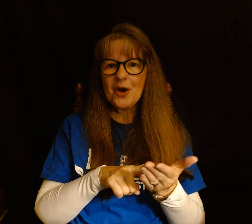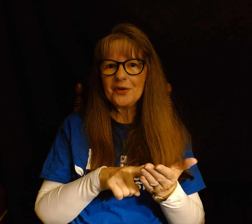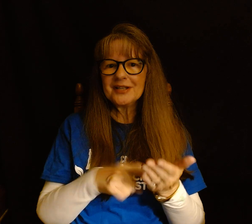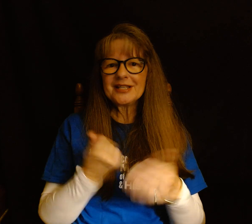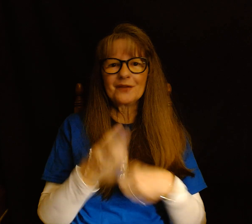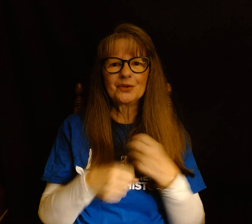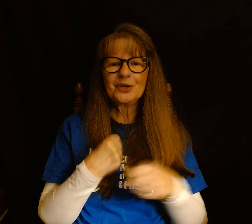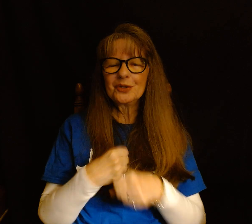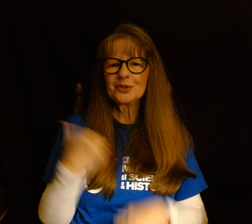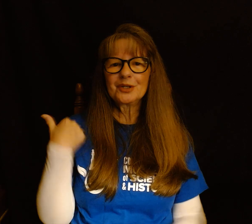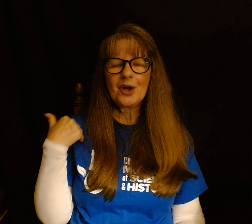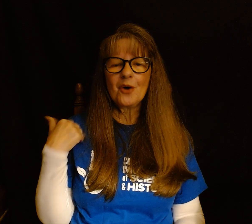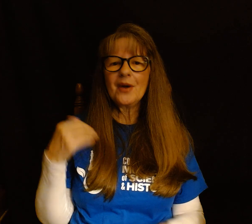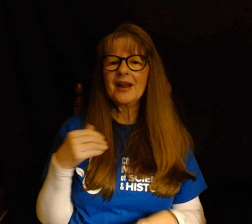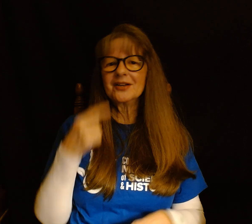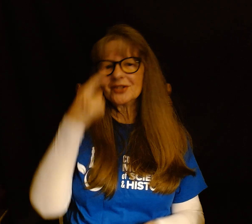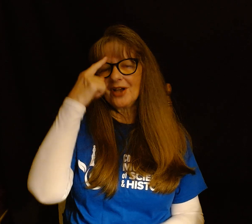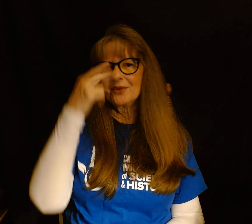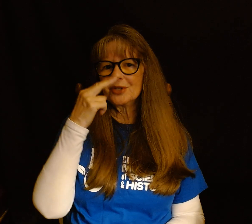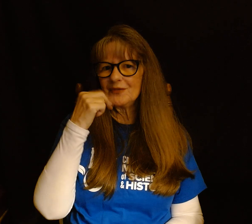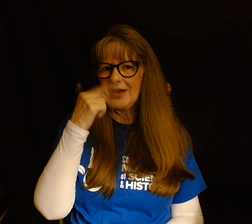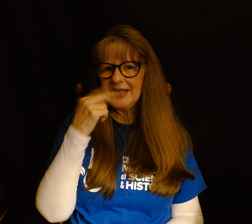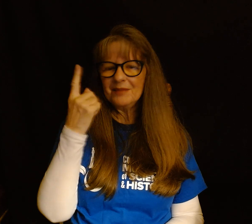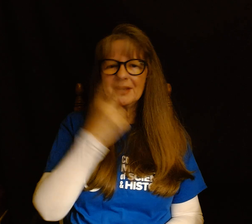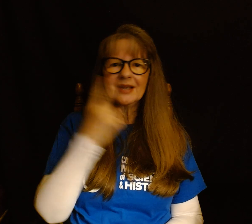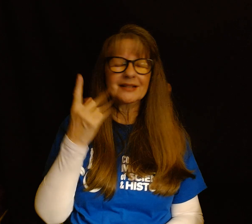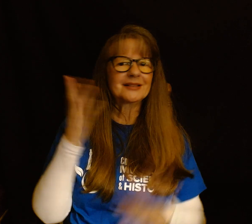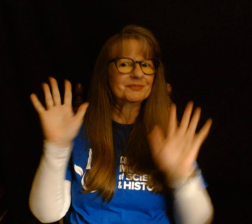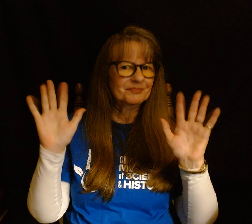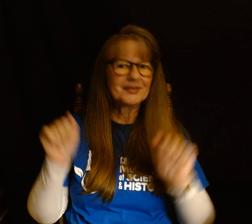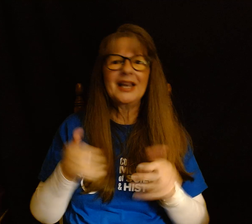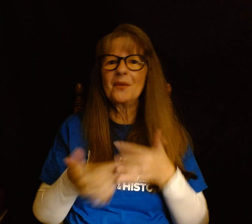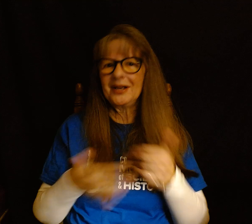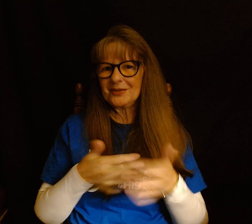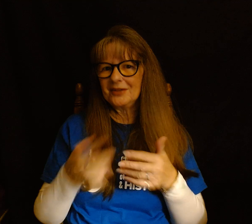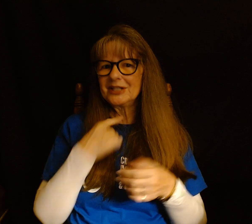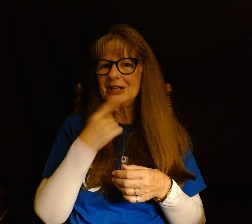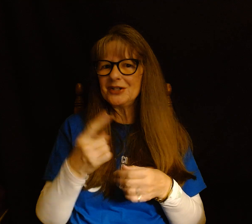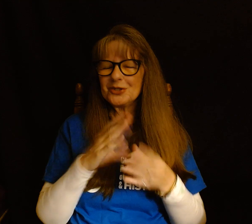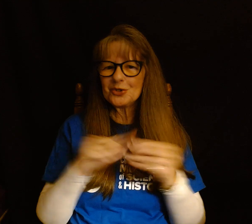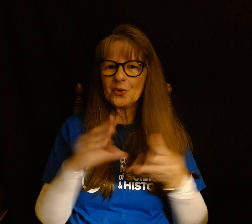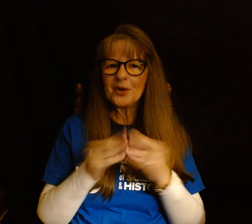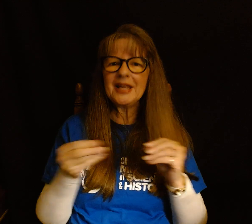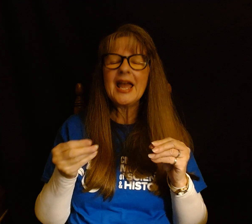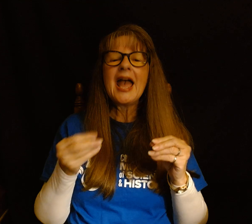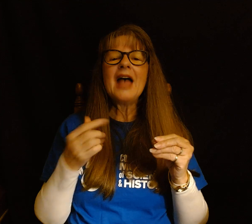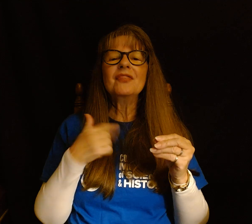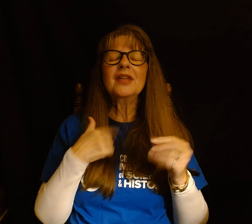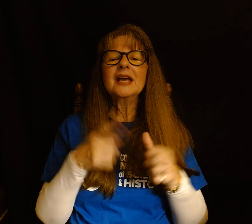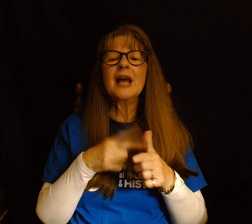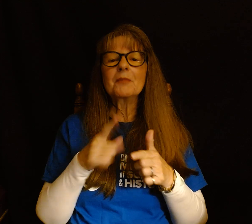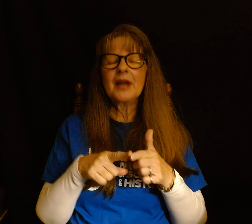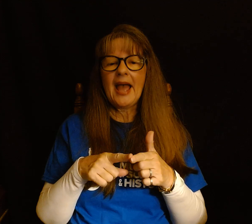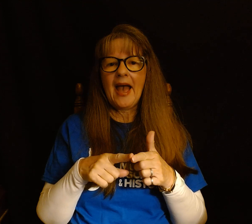noticed several years ago, and I just thought it was funny because, anyway, so I'll tell you the story, and then I'm going to have